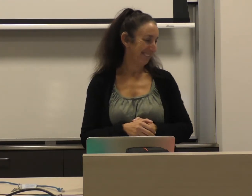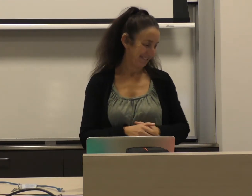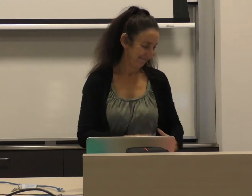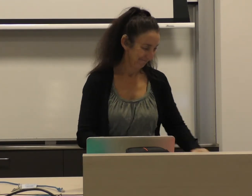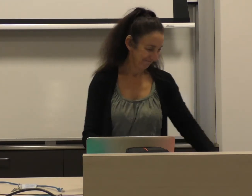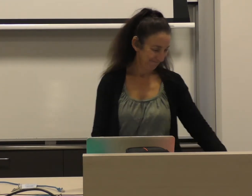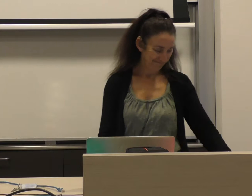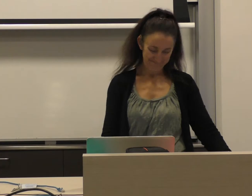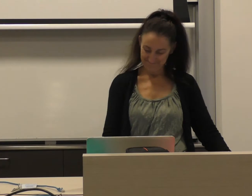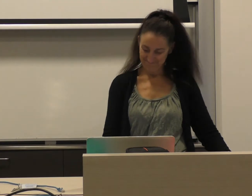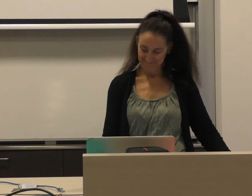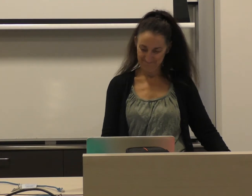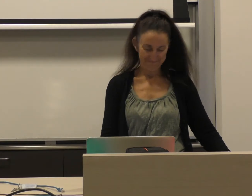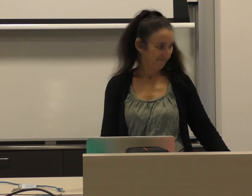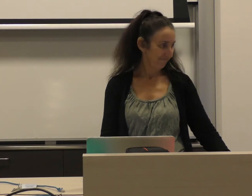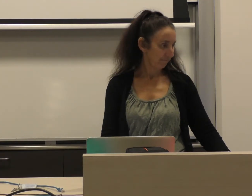sense that these things amuse you